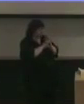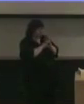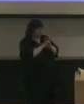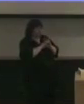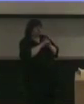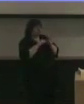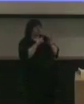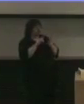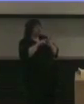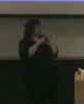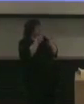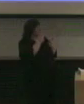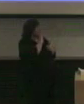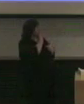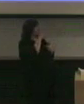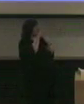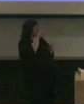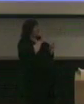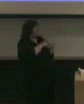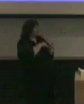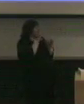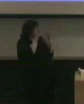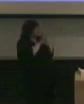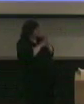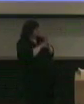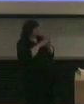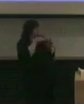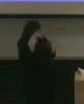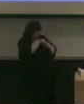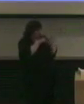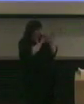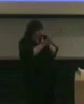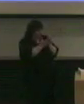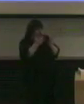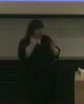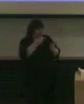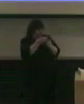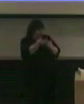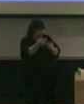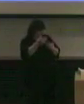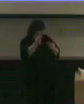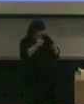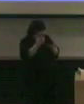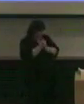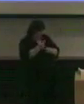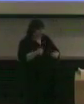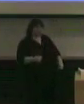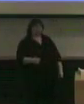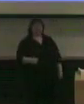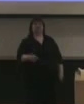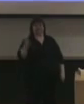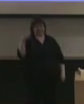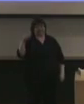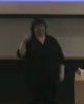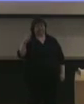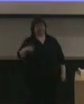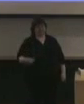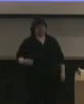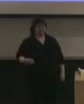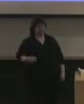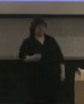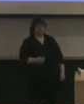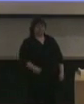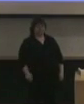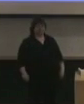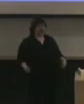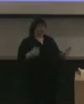thing is those 3,000 pictures are available in a CD in the book. I know we actually do have the book here.